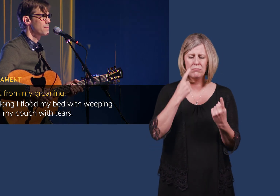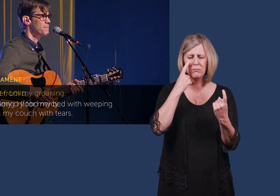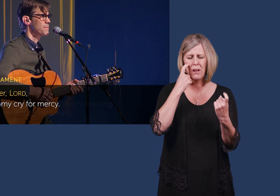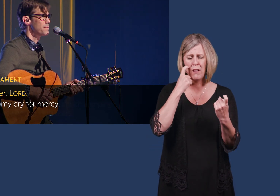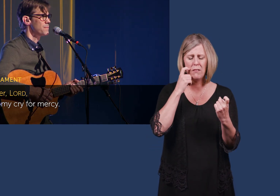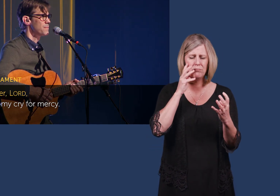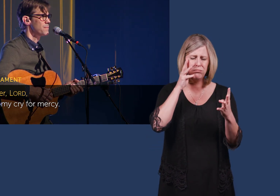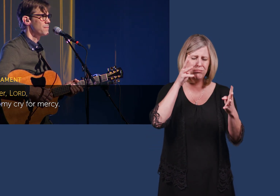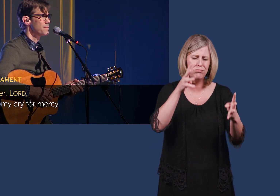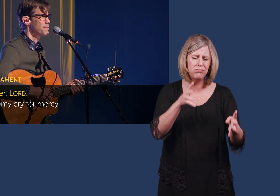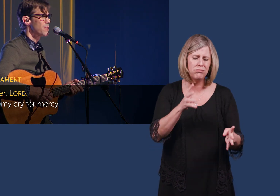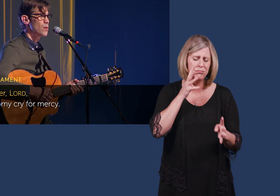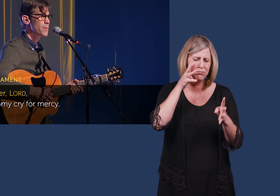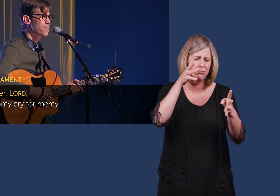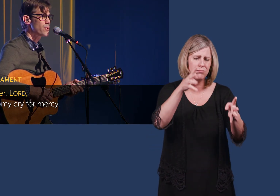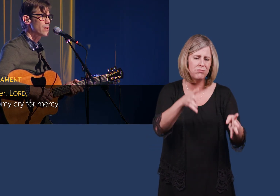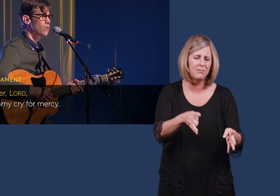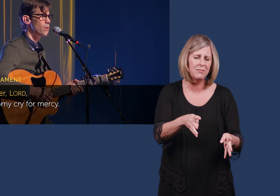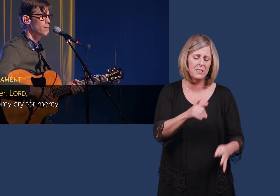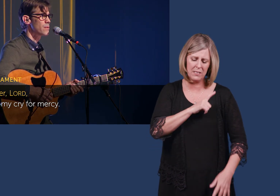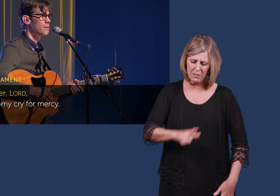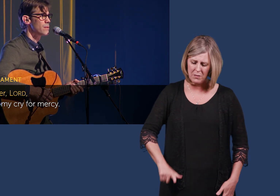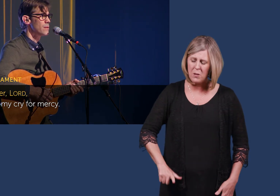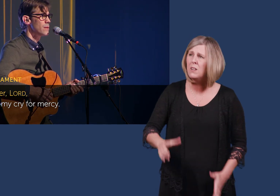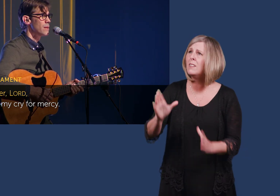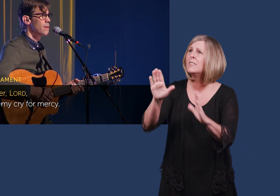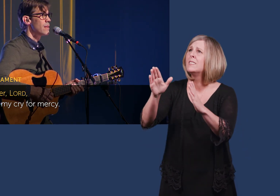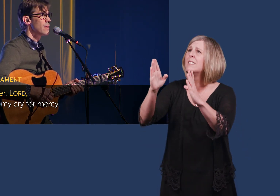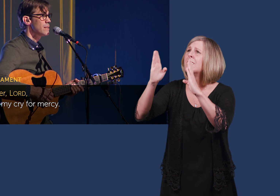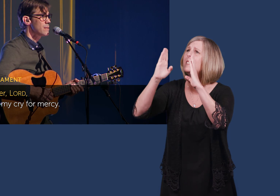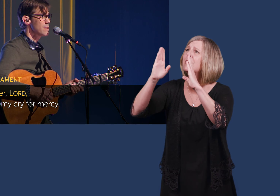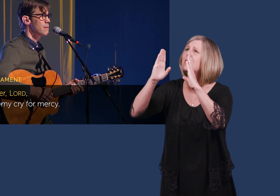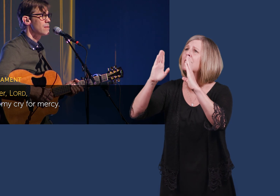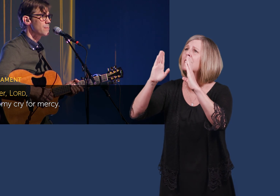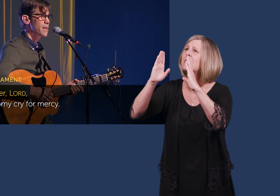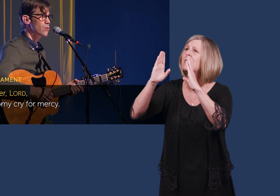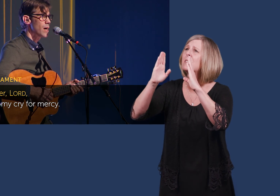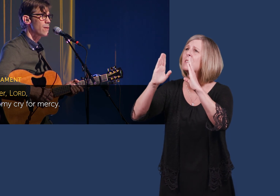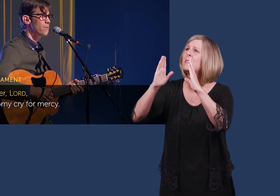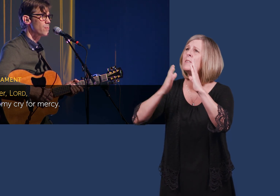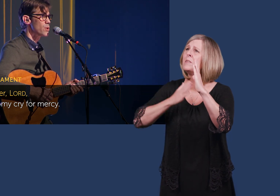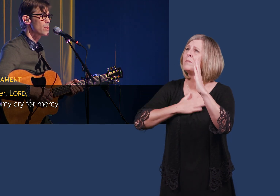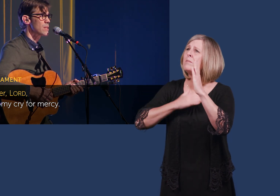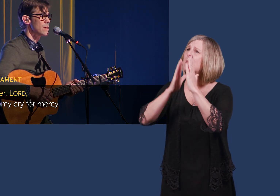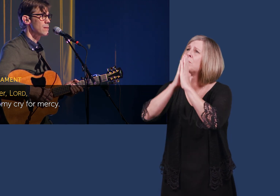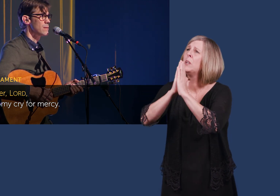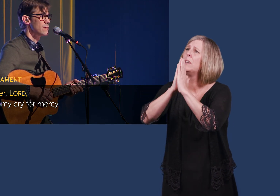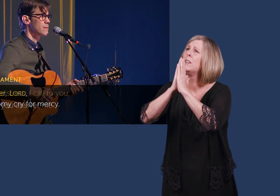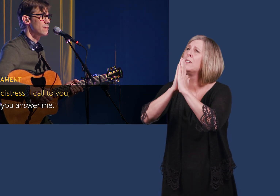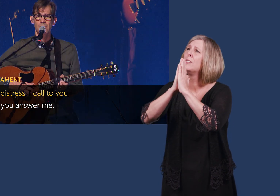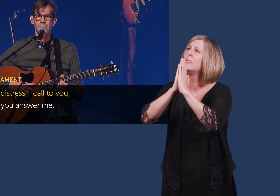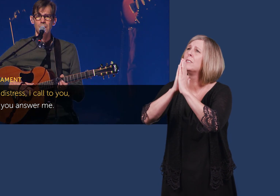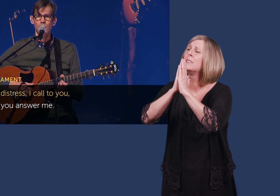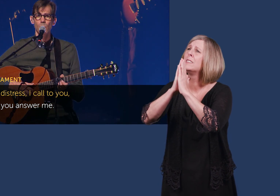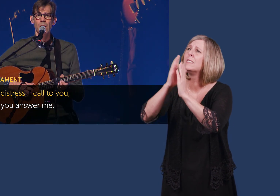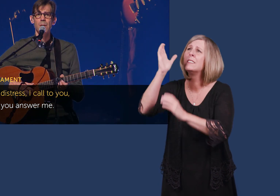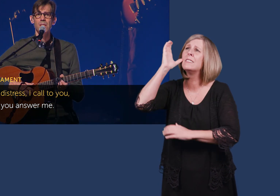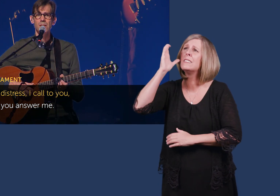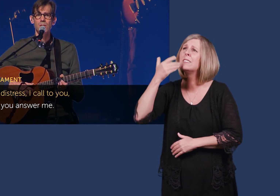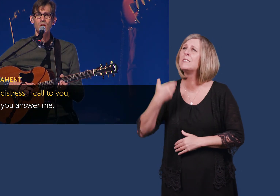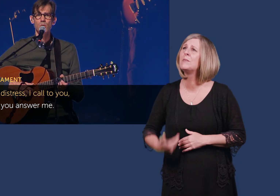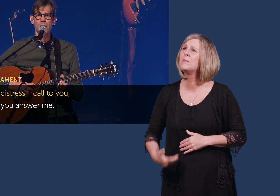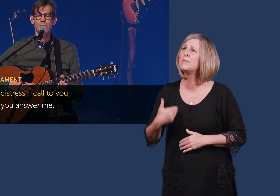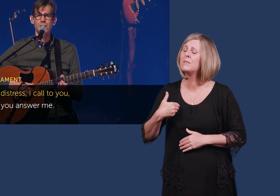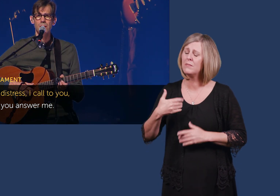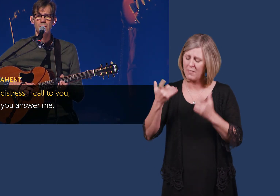tears. Hear my prayer, Lord. Listen to my cry for mercy. When I'm